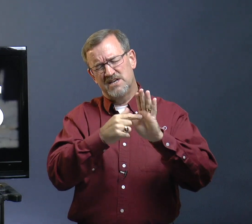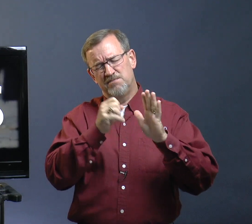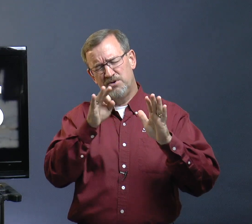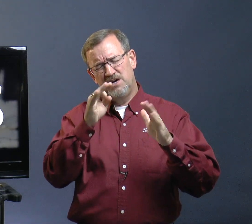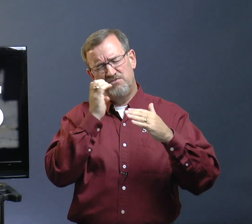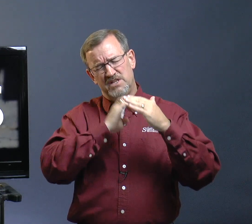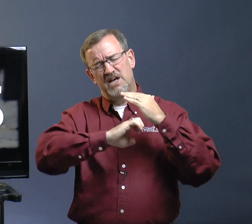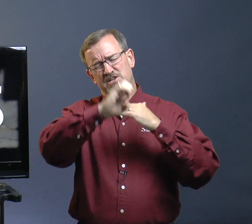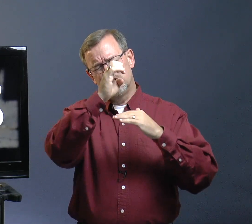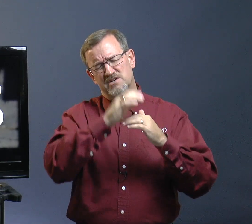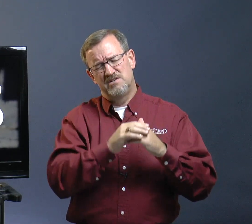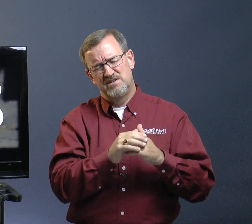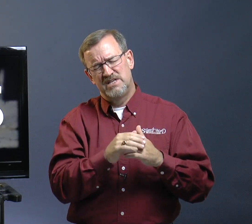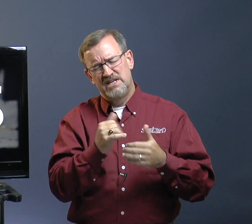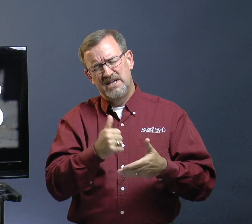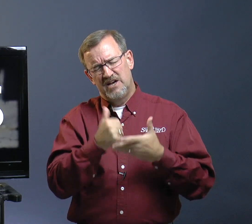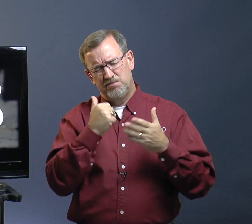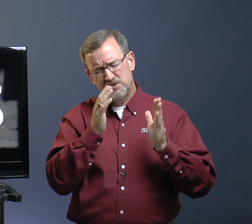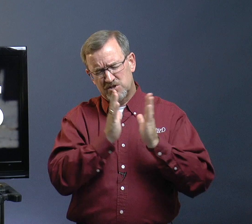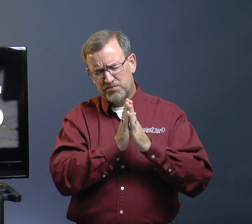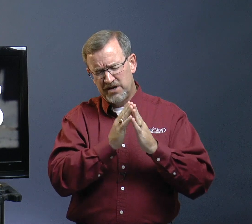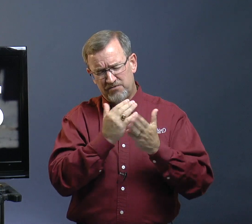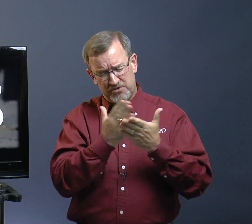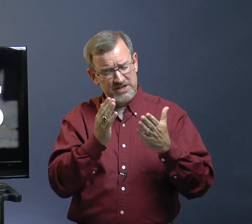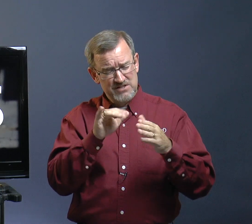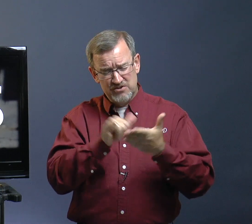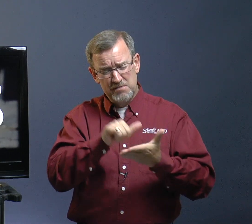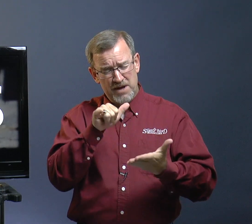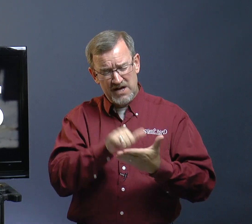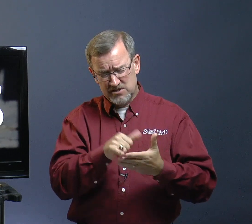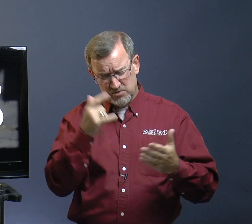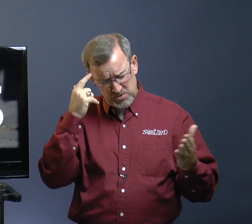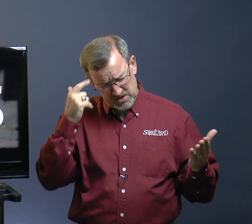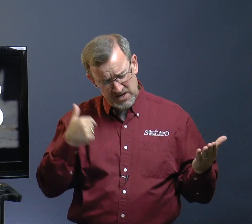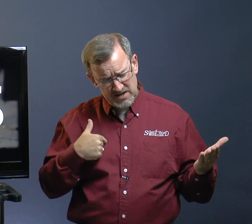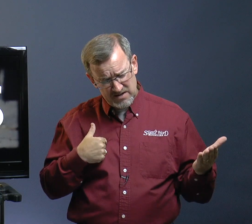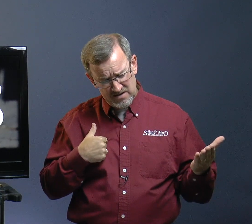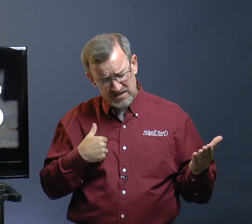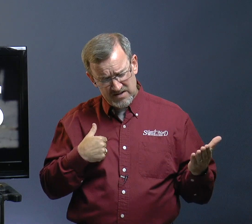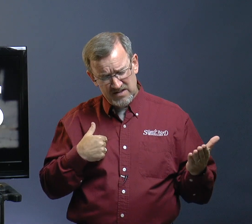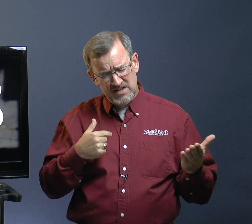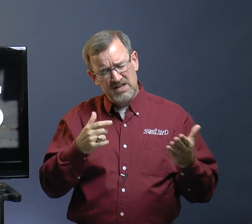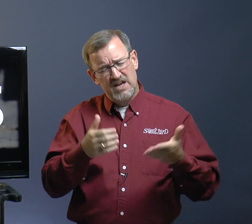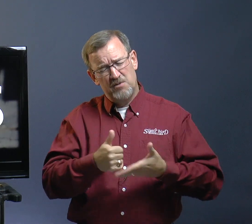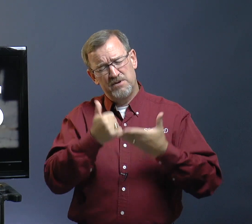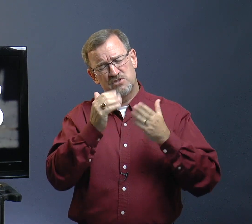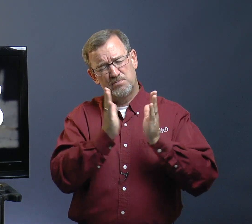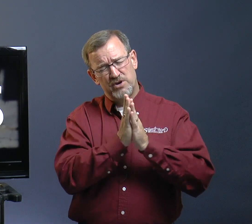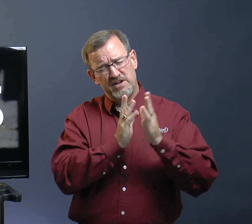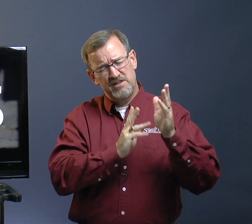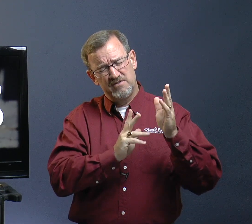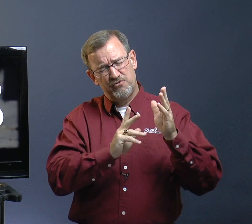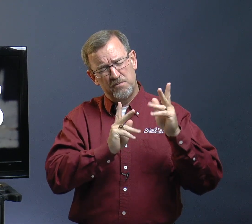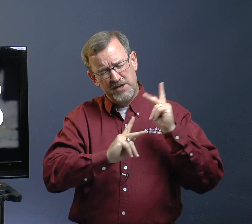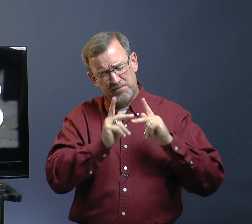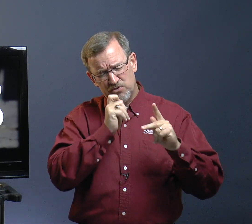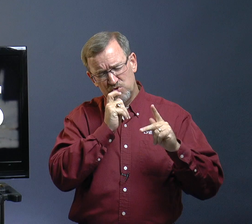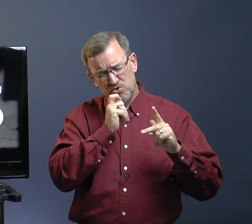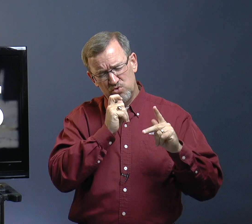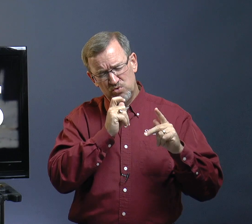example of Elijah. Help us to pray for things that are impossible, we think. Help us to pray for people who